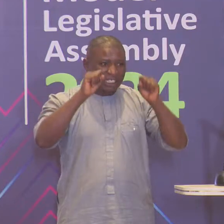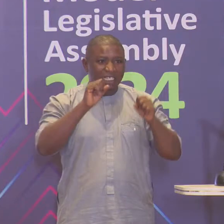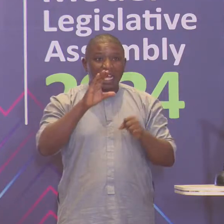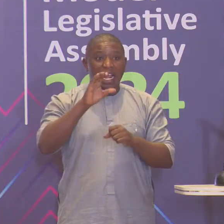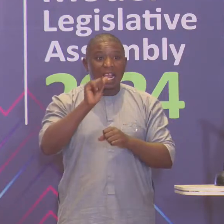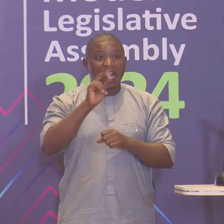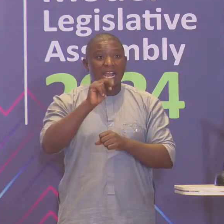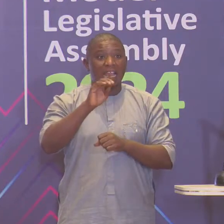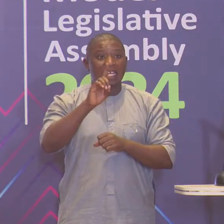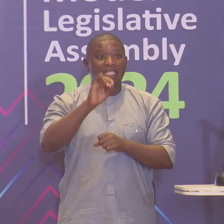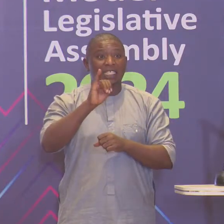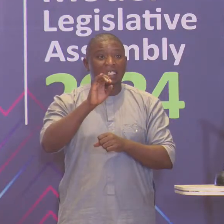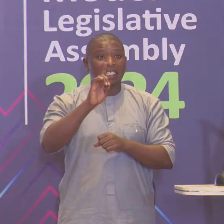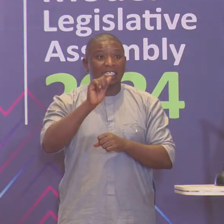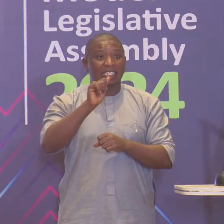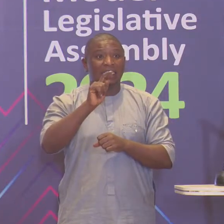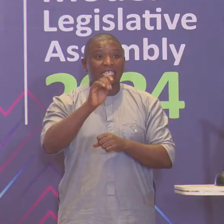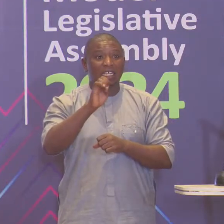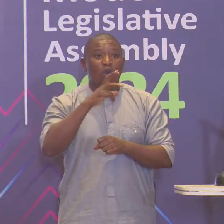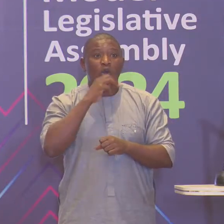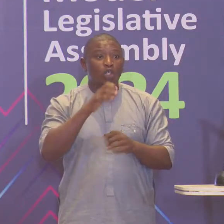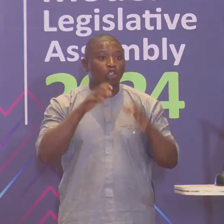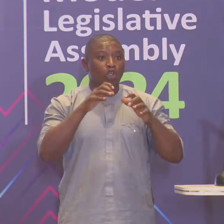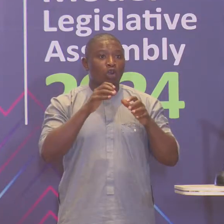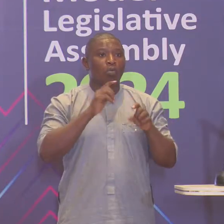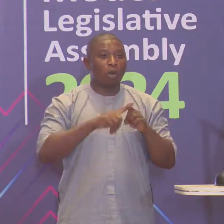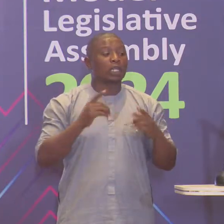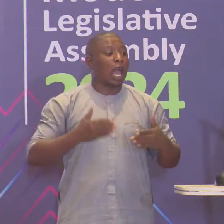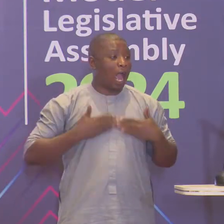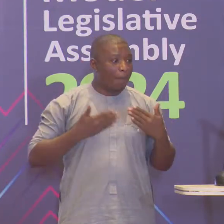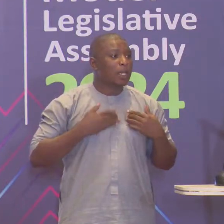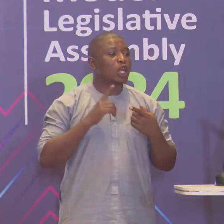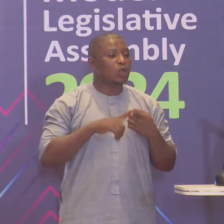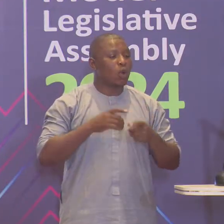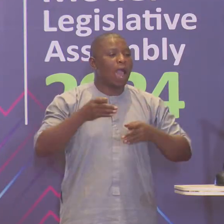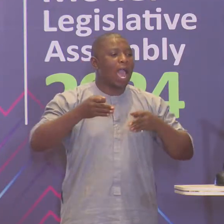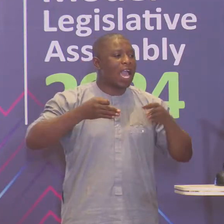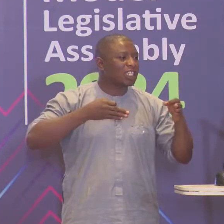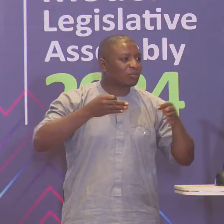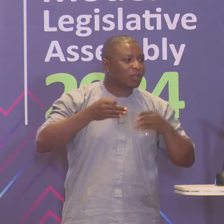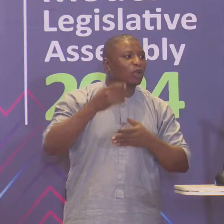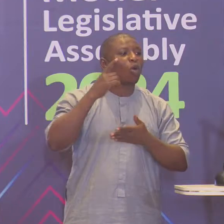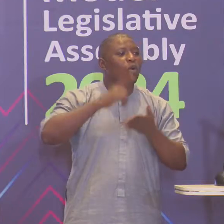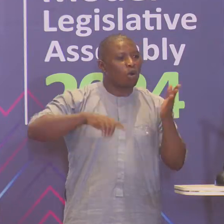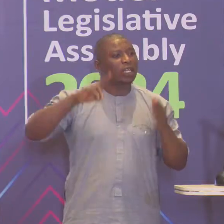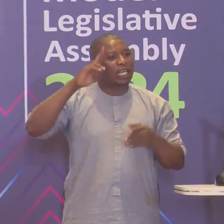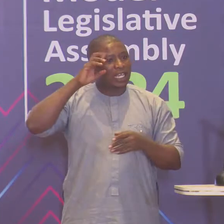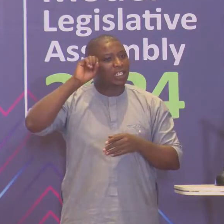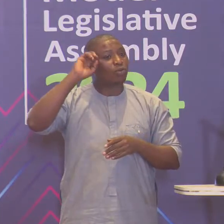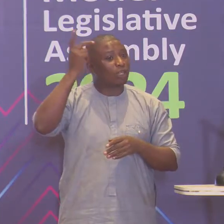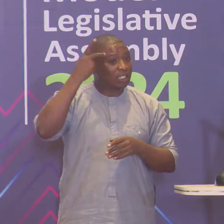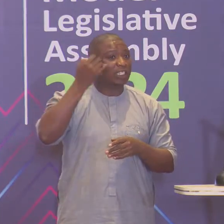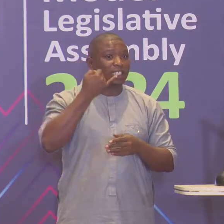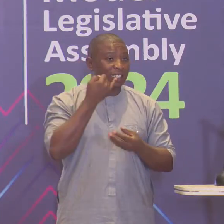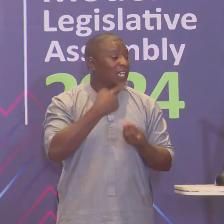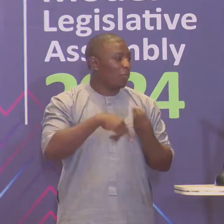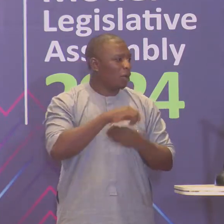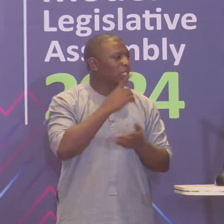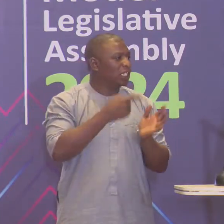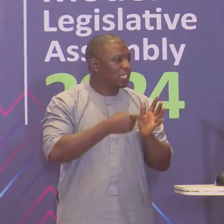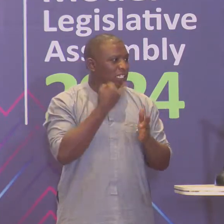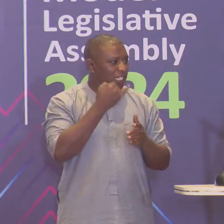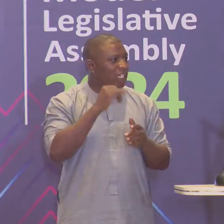shocked, but quite happy to explain what his politics is about. And this is a presidential candidate that